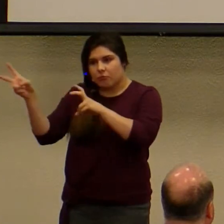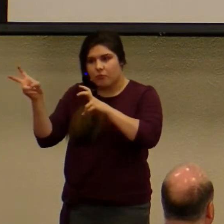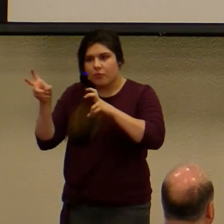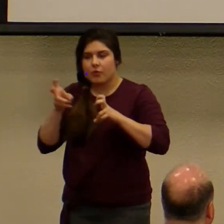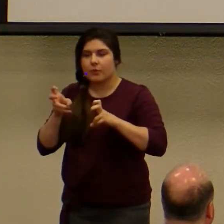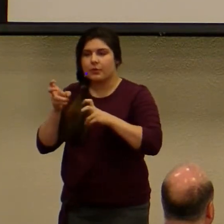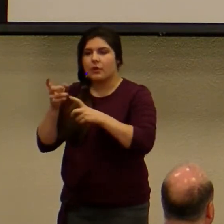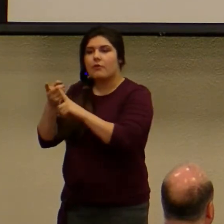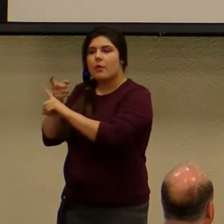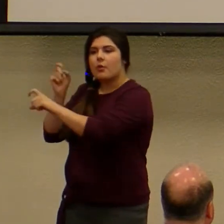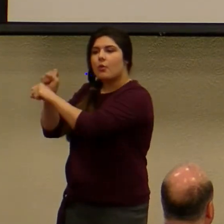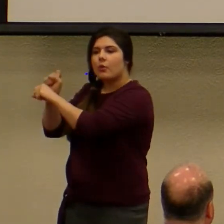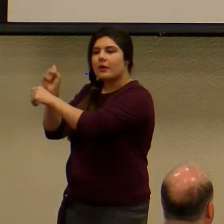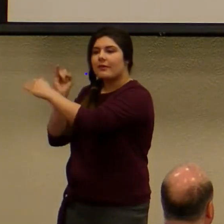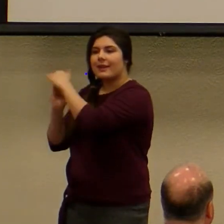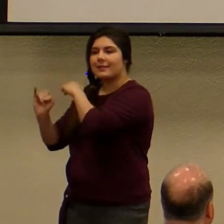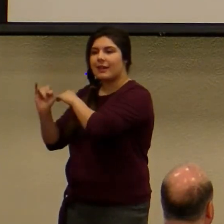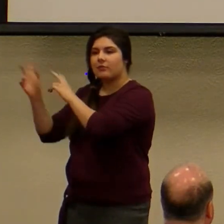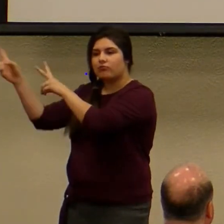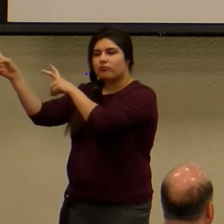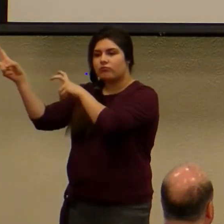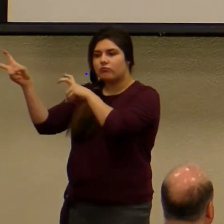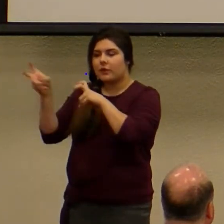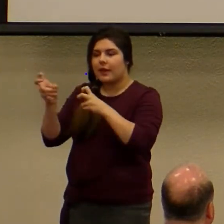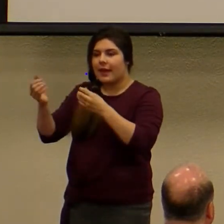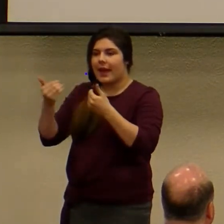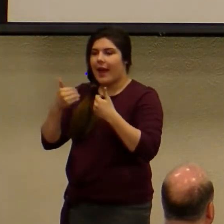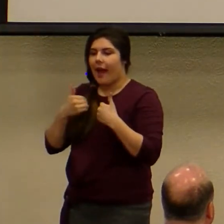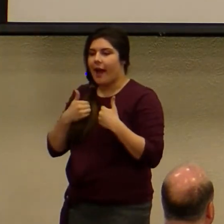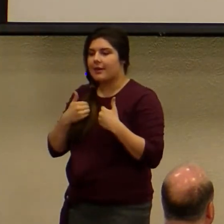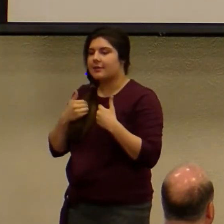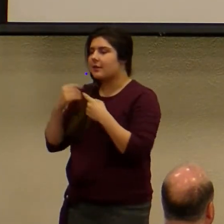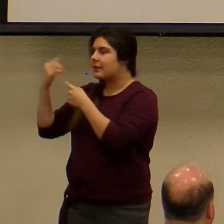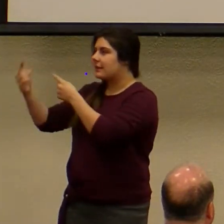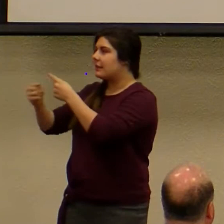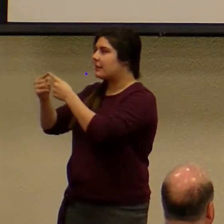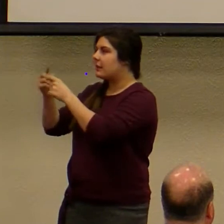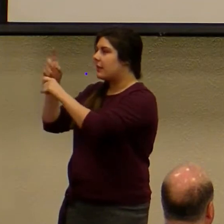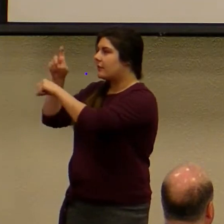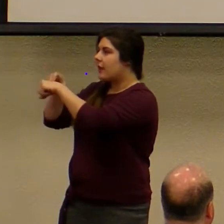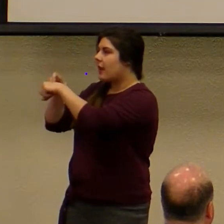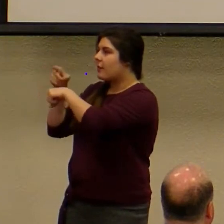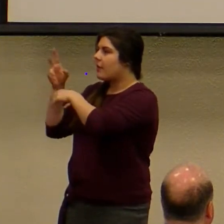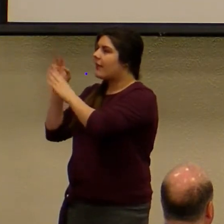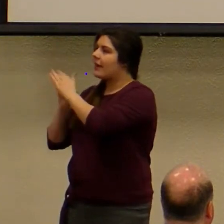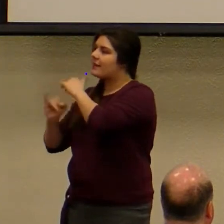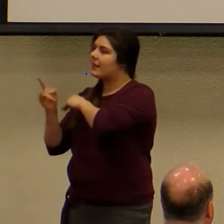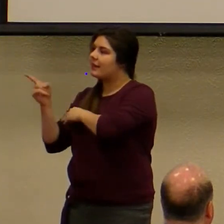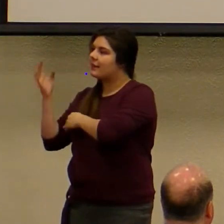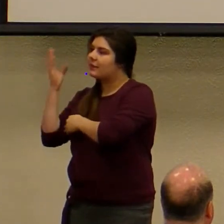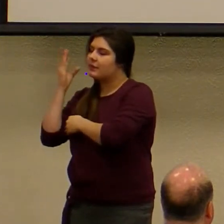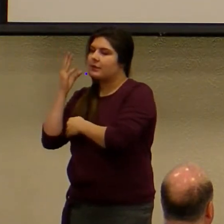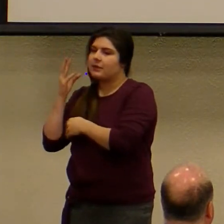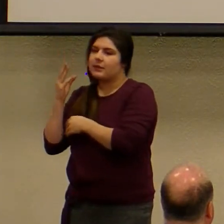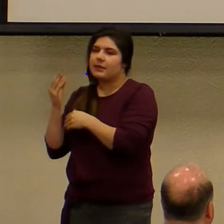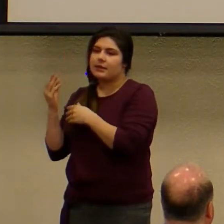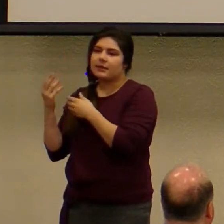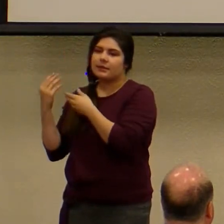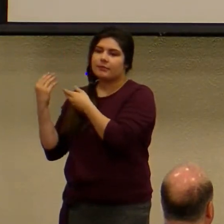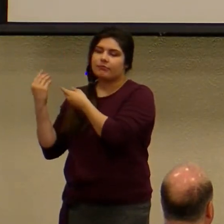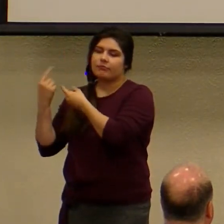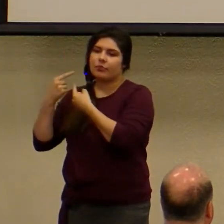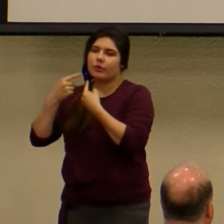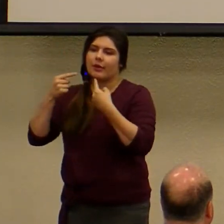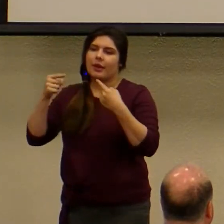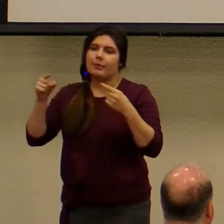the work of Isaiah. In fact, he grabs a hold of a season of time in which he is bringing the readers, the